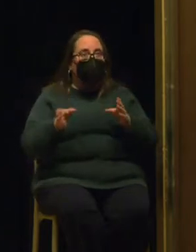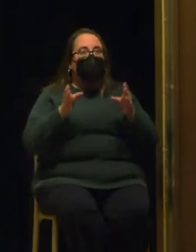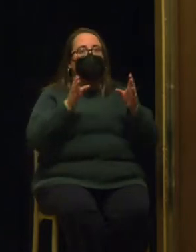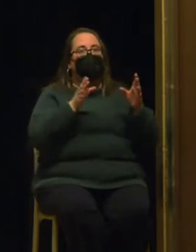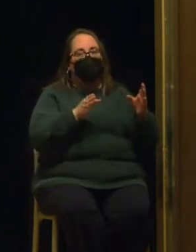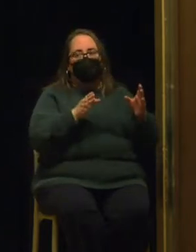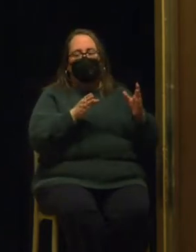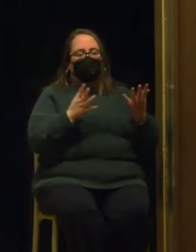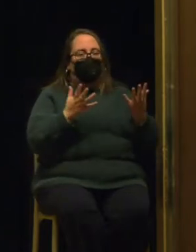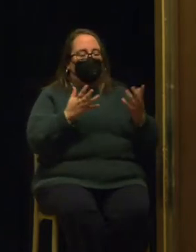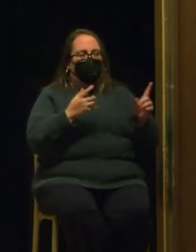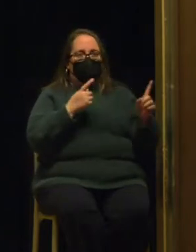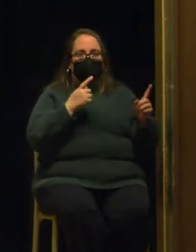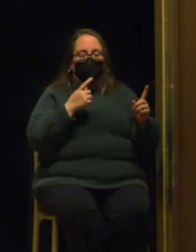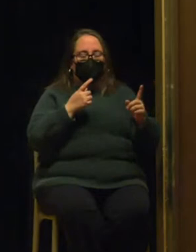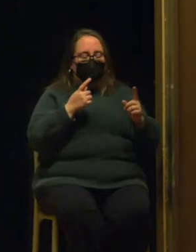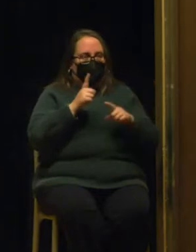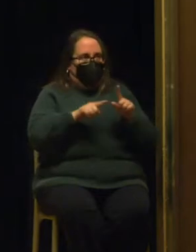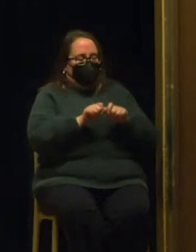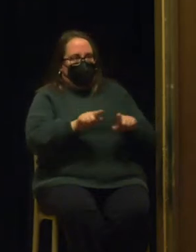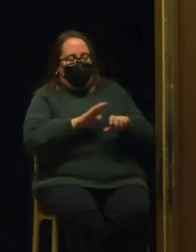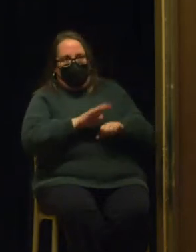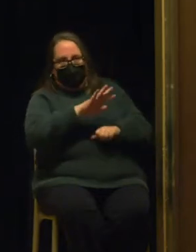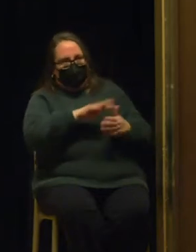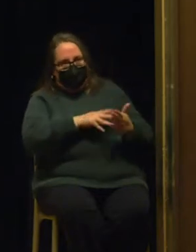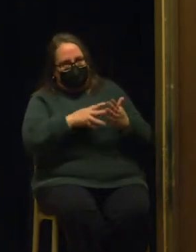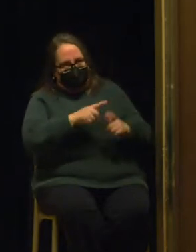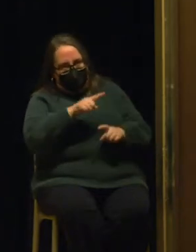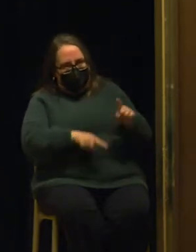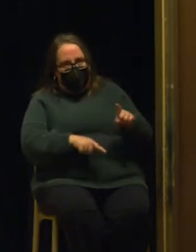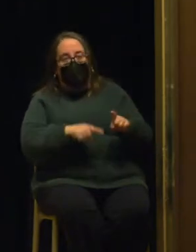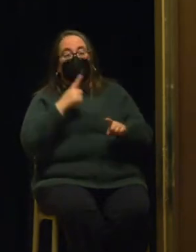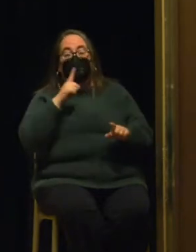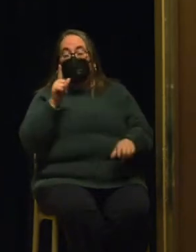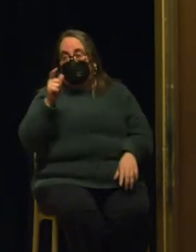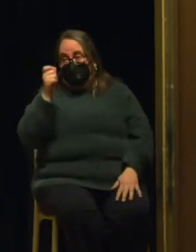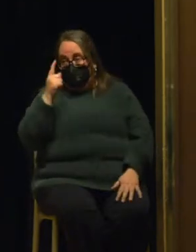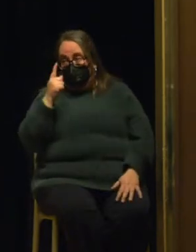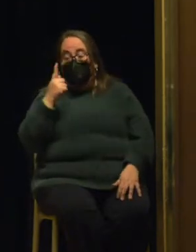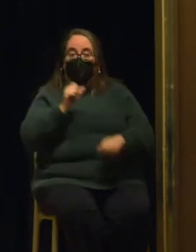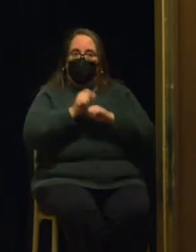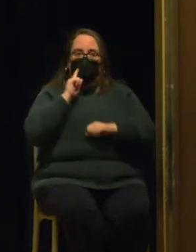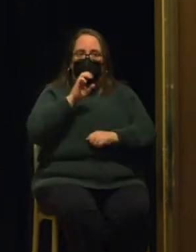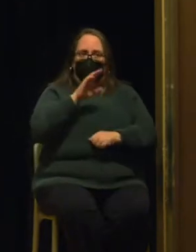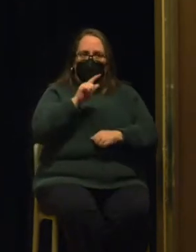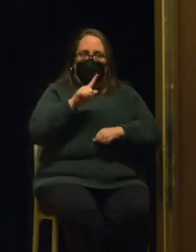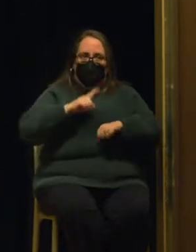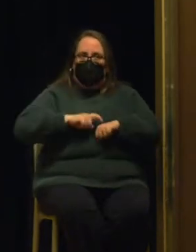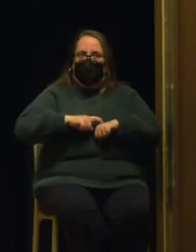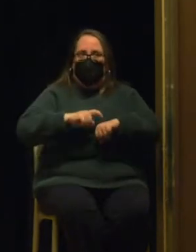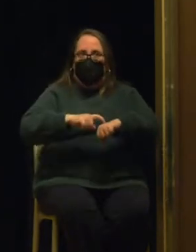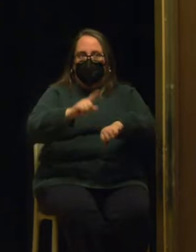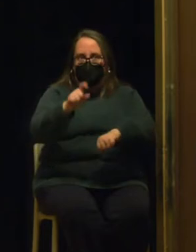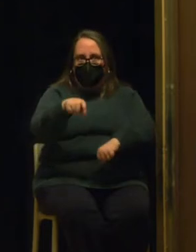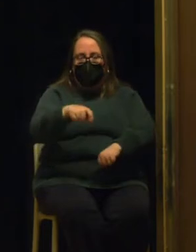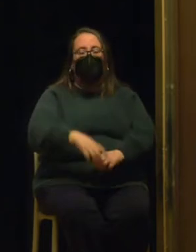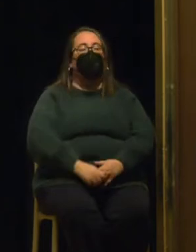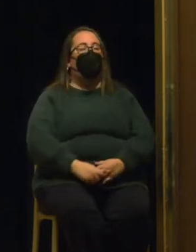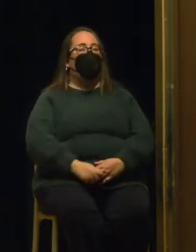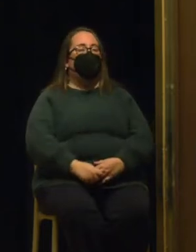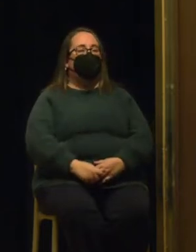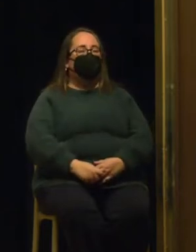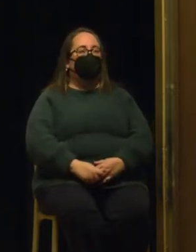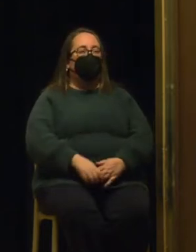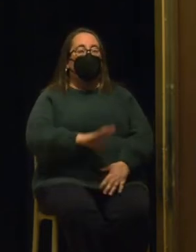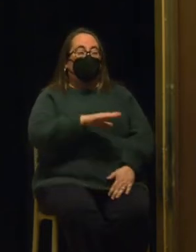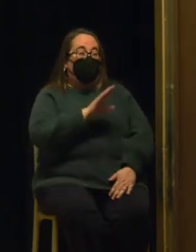telling me, this is not possible. We're not going to get it out on his time frame. And I was like, you understand, when you work for Bob, you get it out on his. And so I went back to him. I